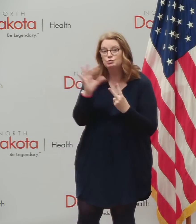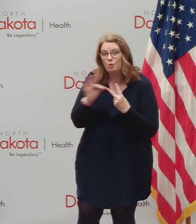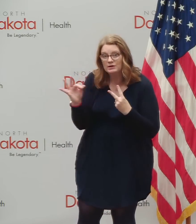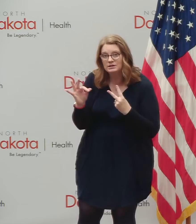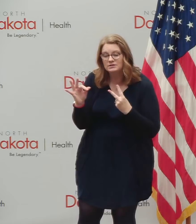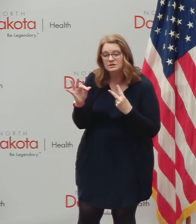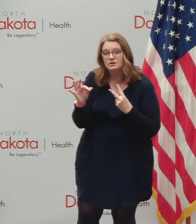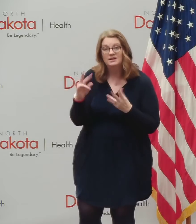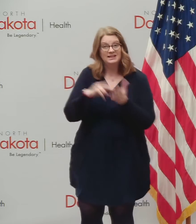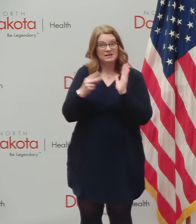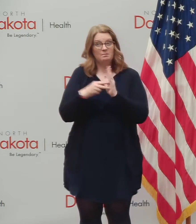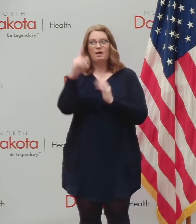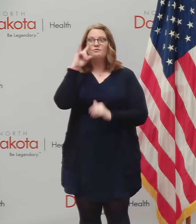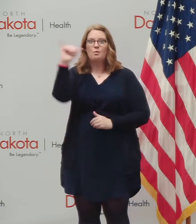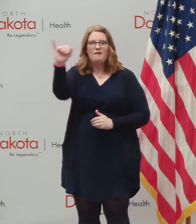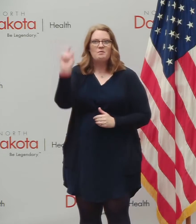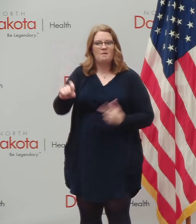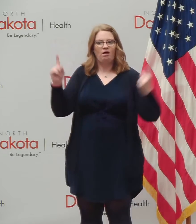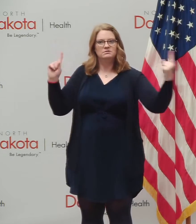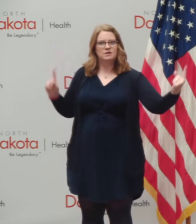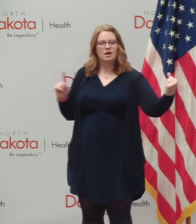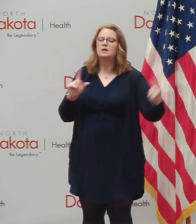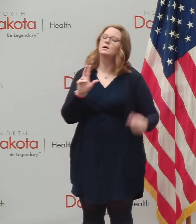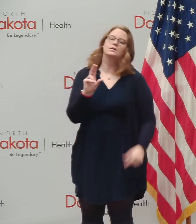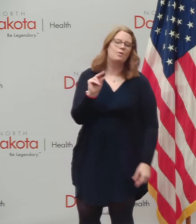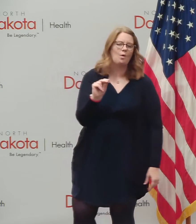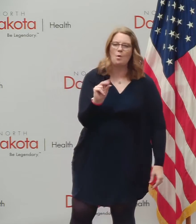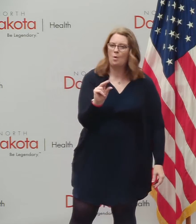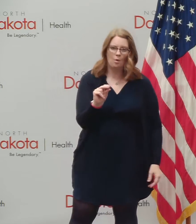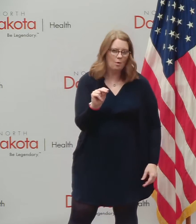just for enough time to slow the spread.